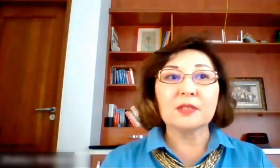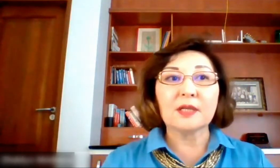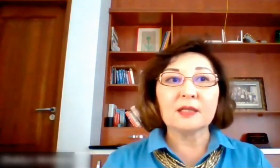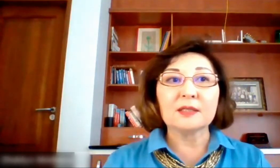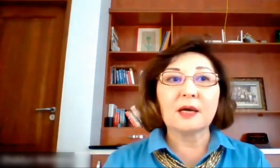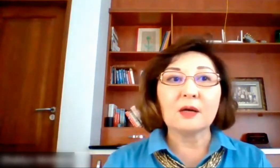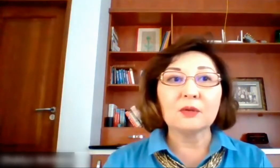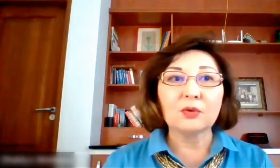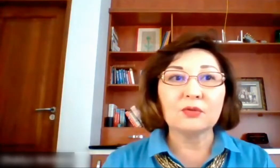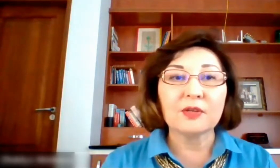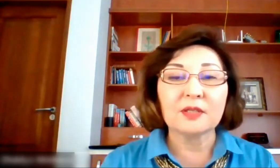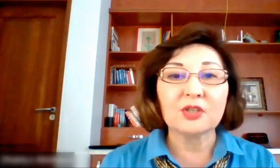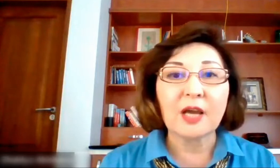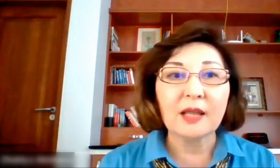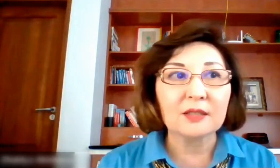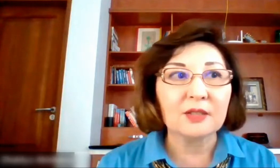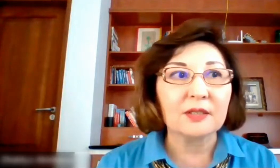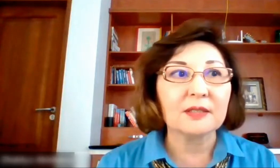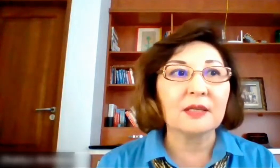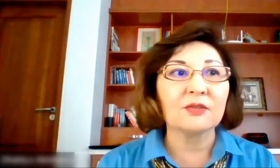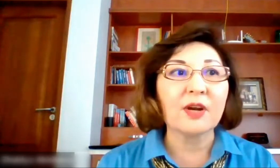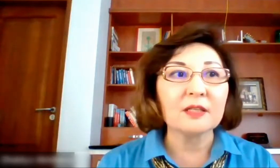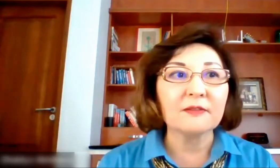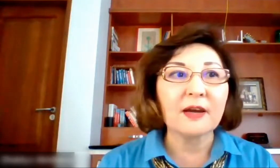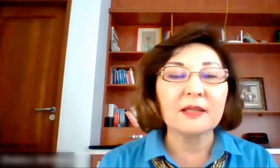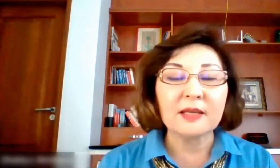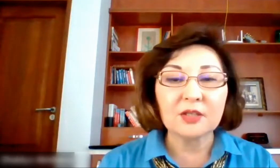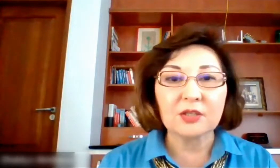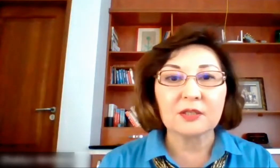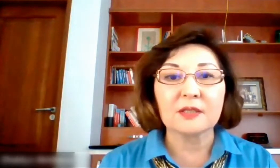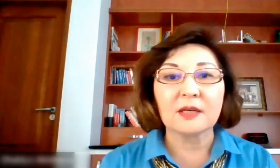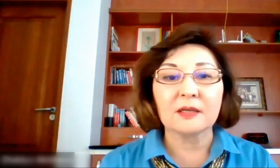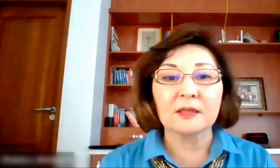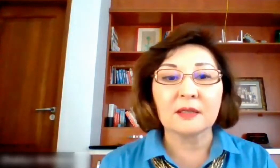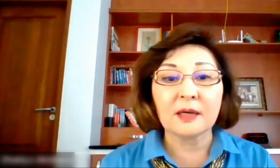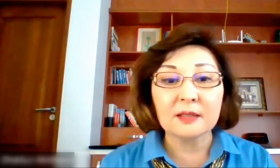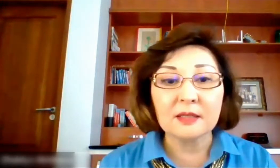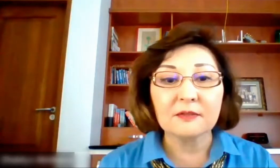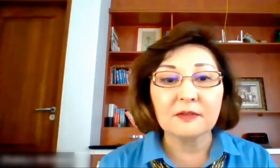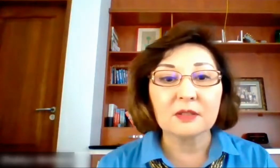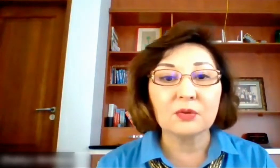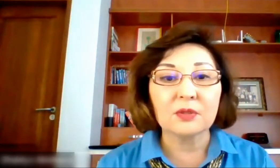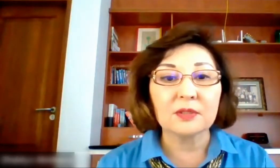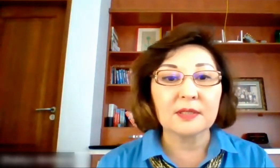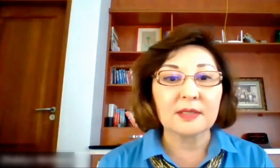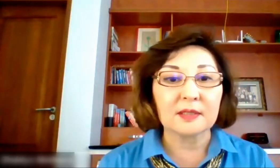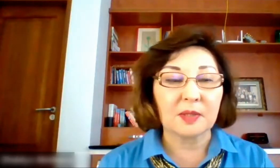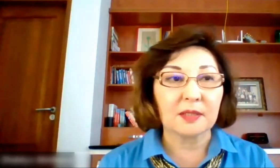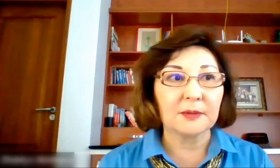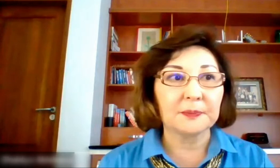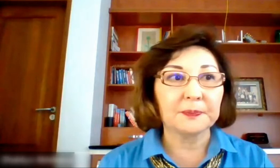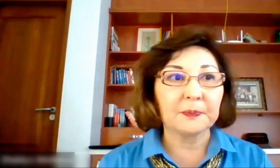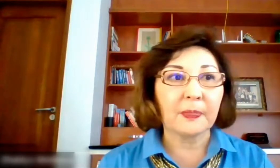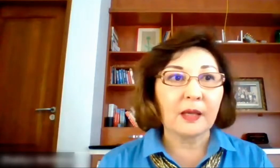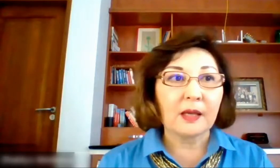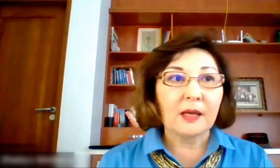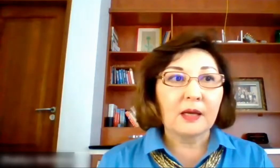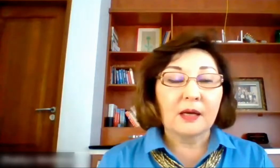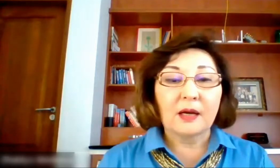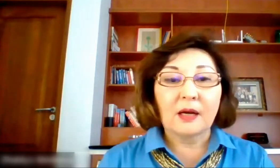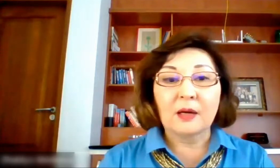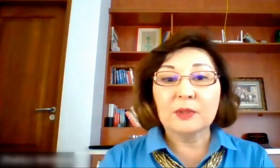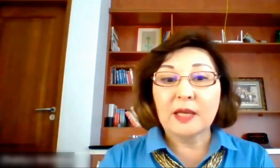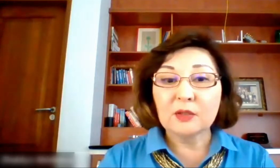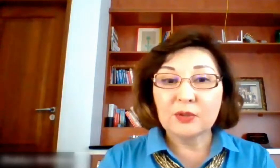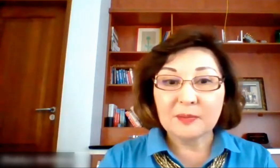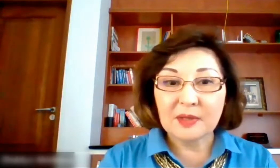to discuss how to address the challenges and rights violations identified during the assessment.